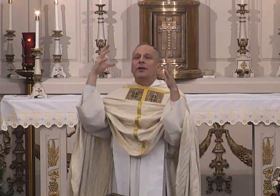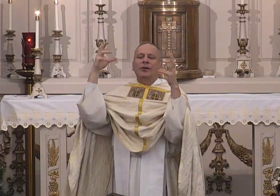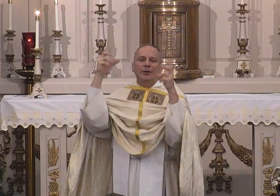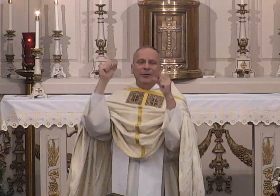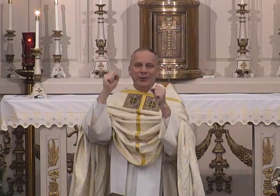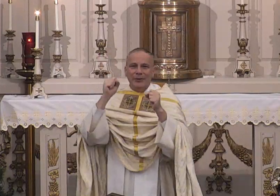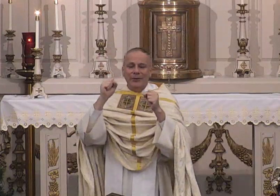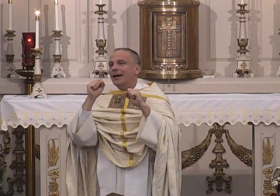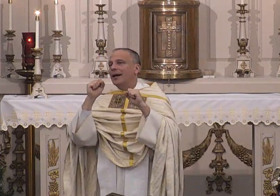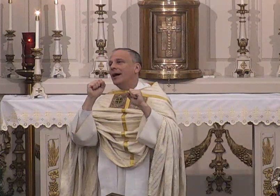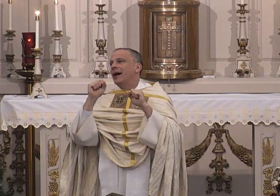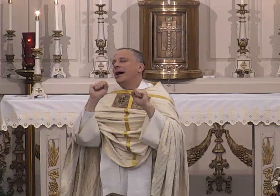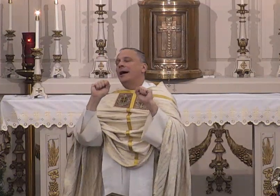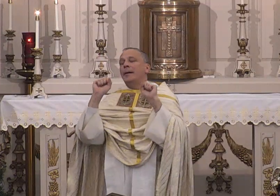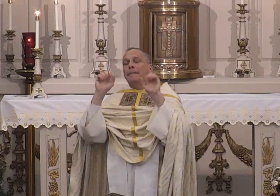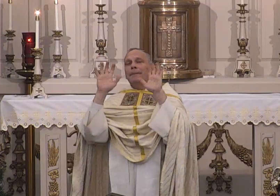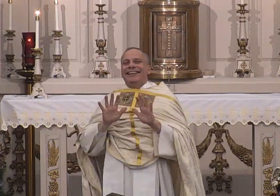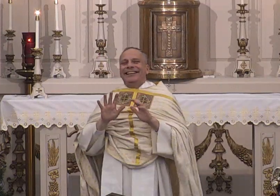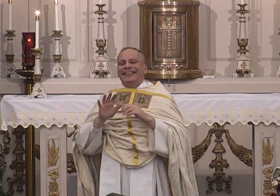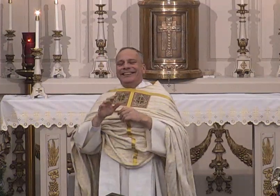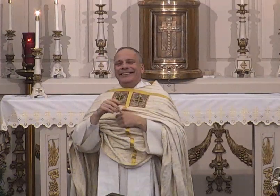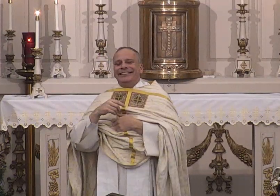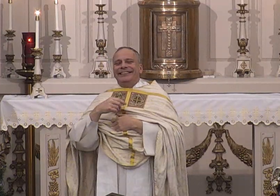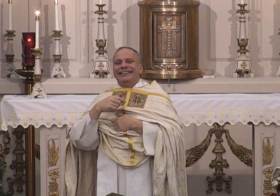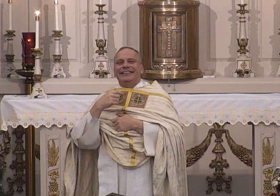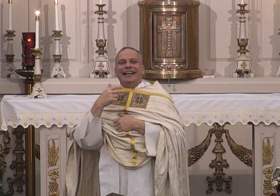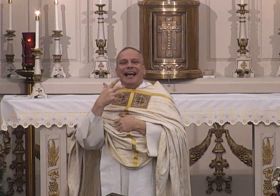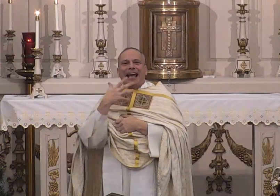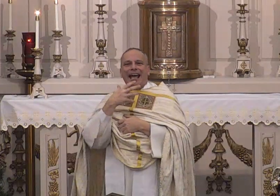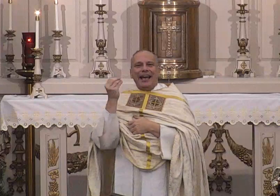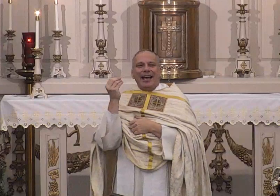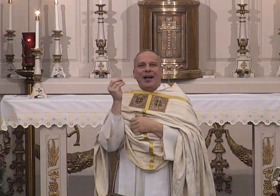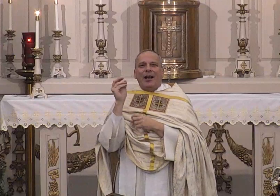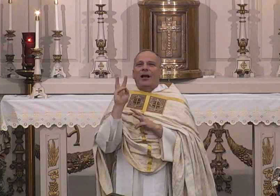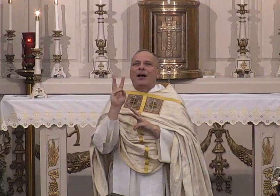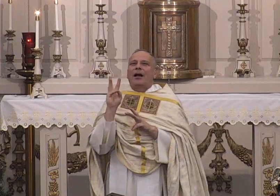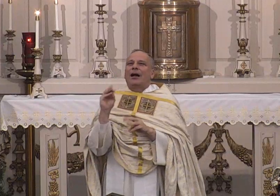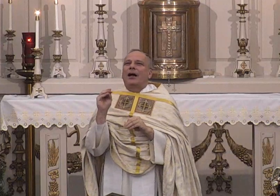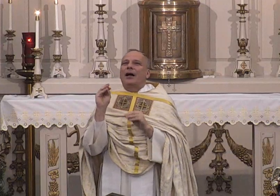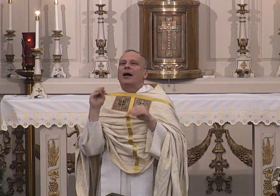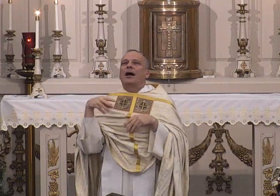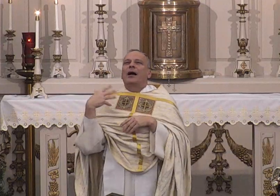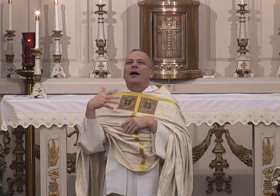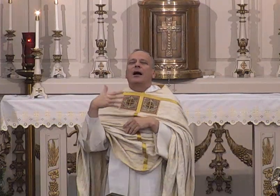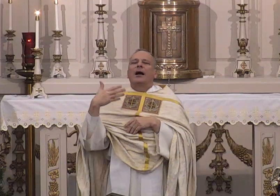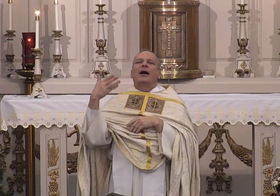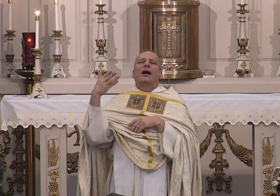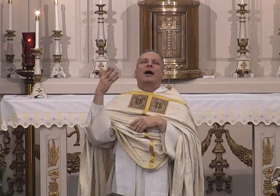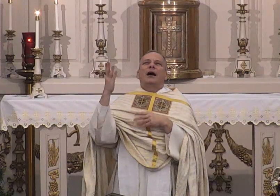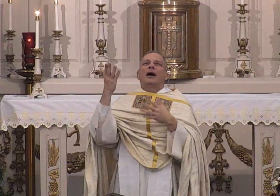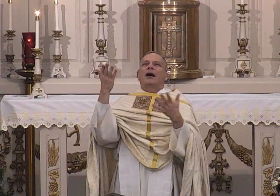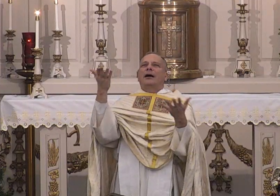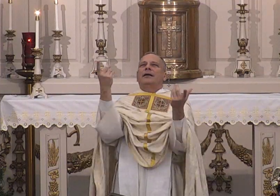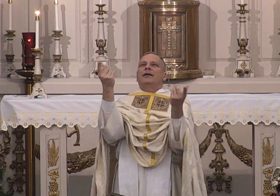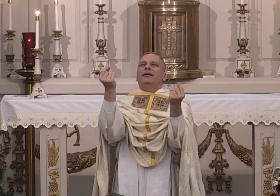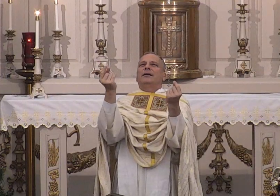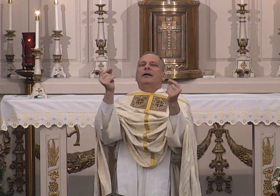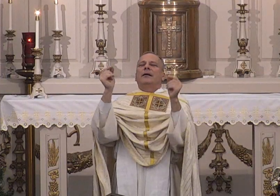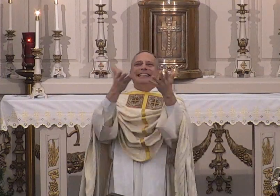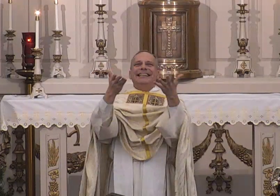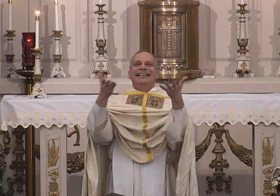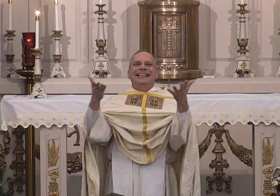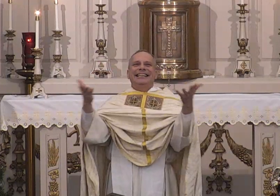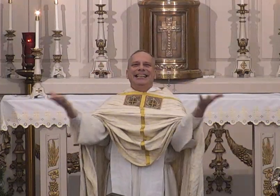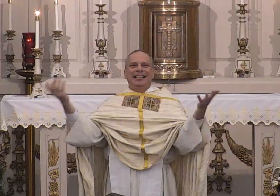gives us that sense of wonder and that amazement and that awe.